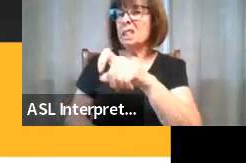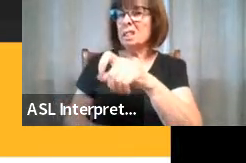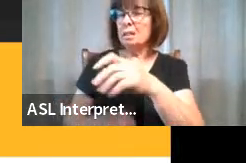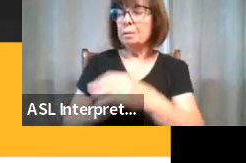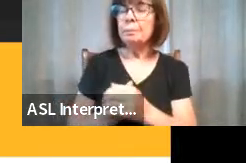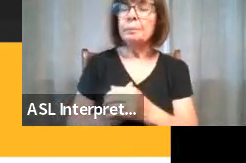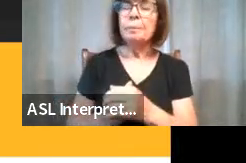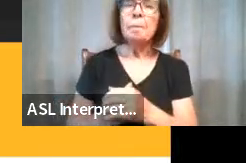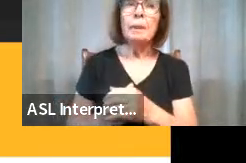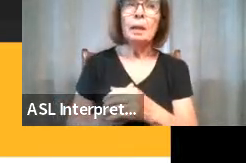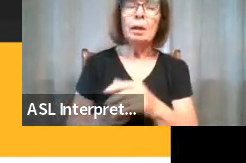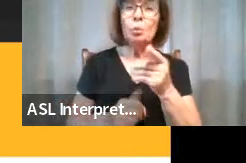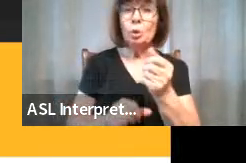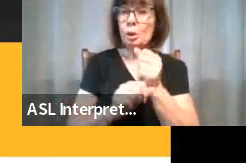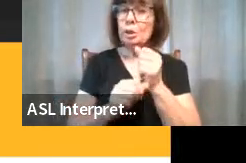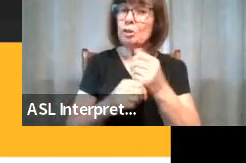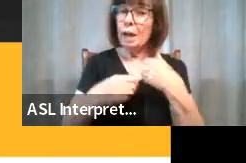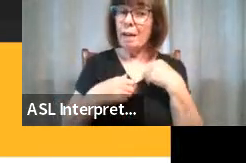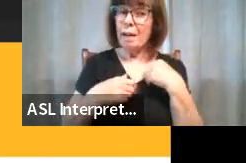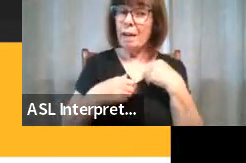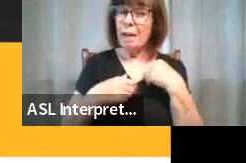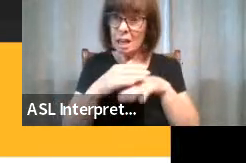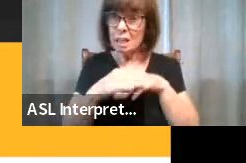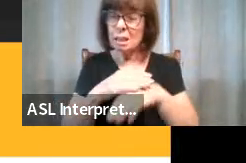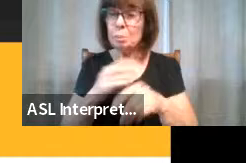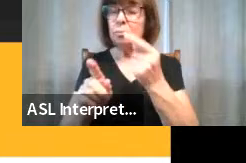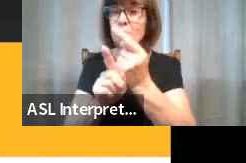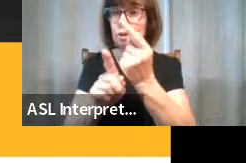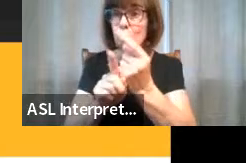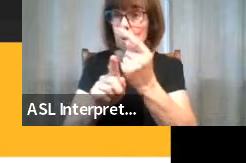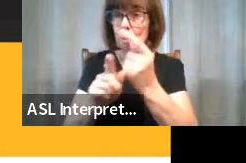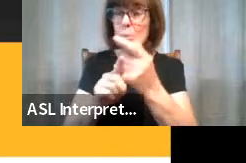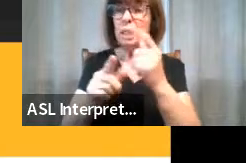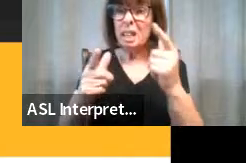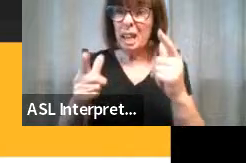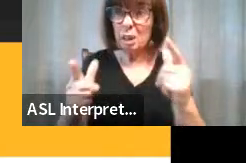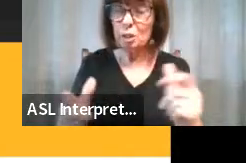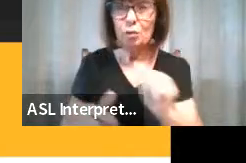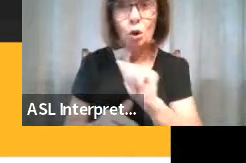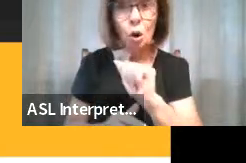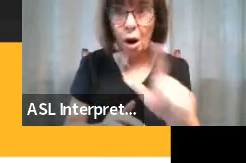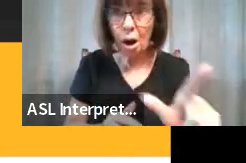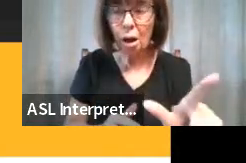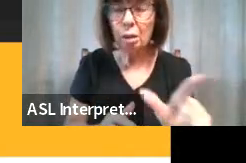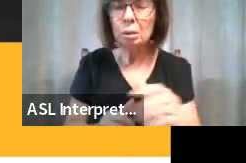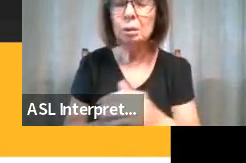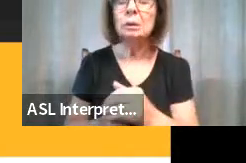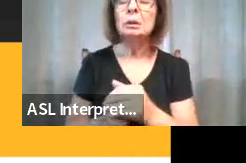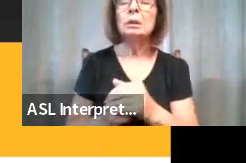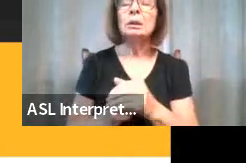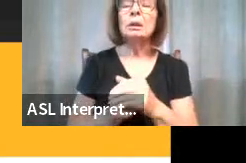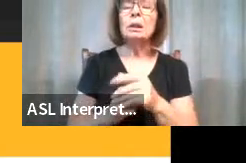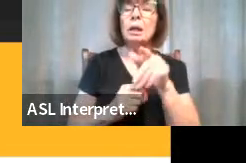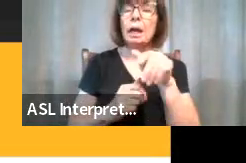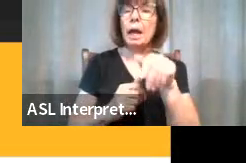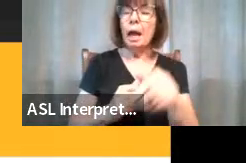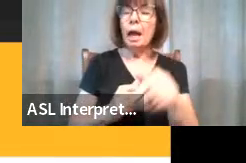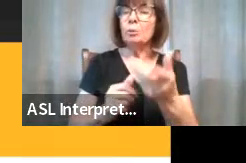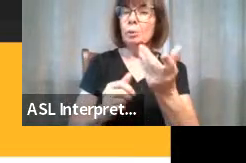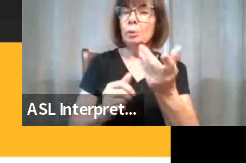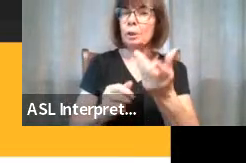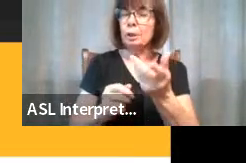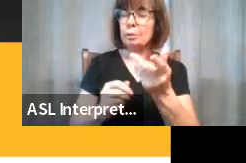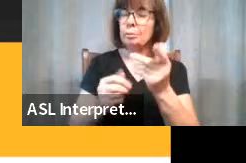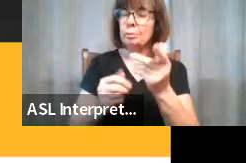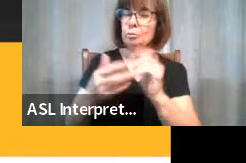accessible and appropriate languages for all the guidance, and we're prioritizing communities with disproportionate impact.